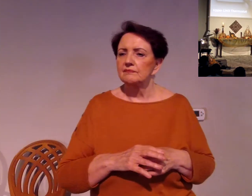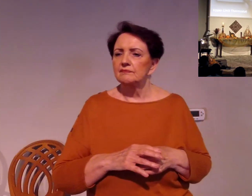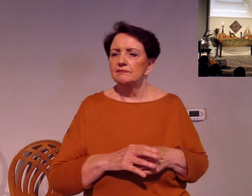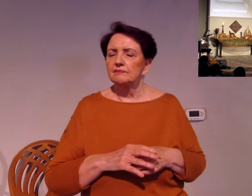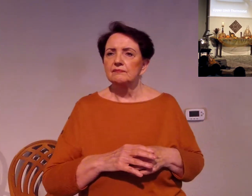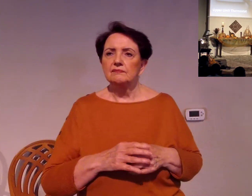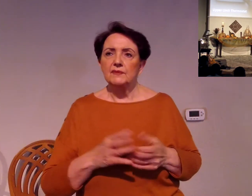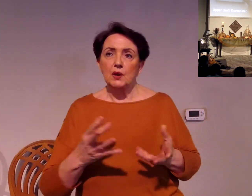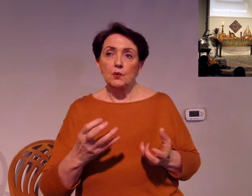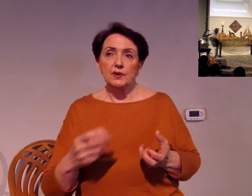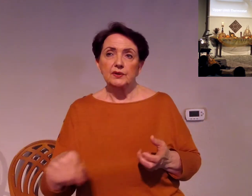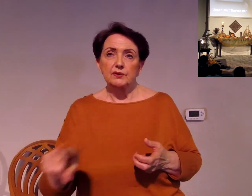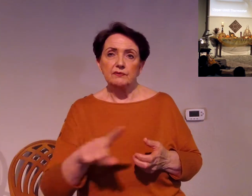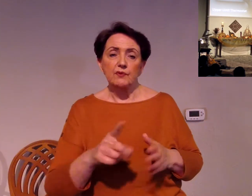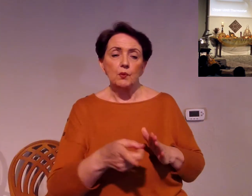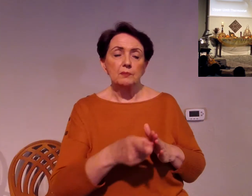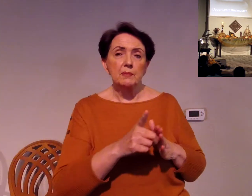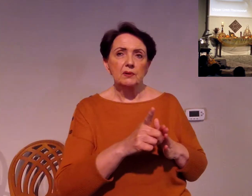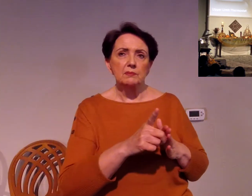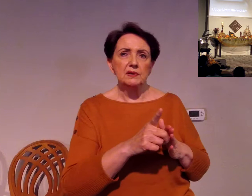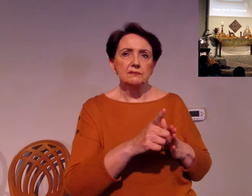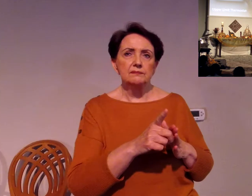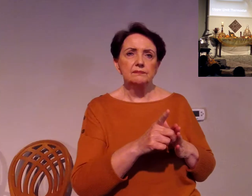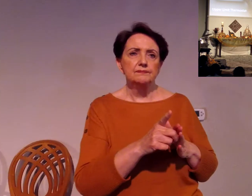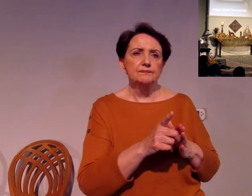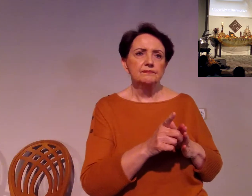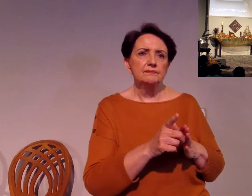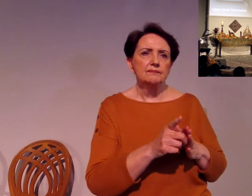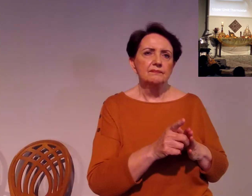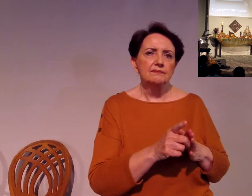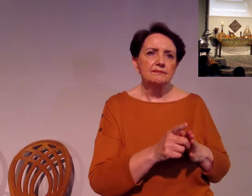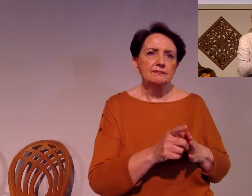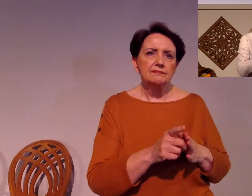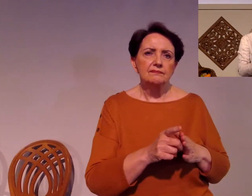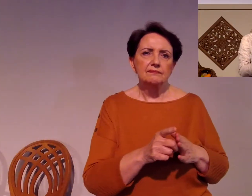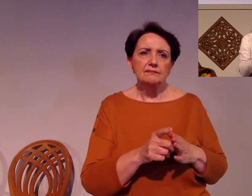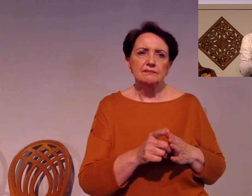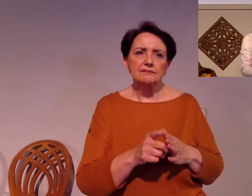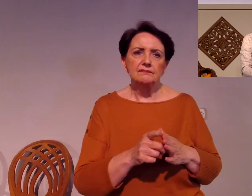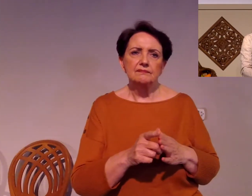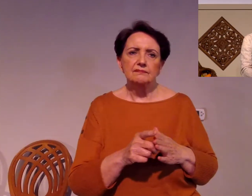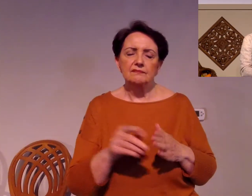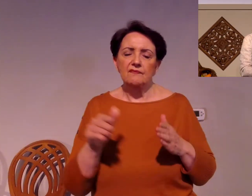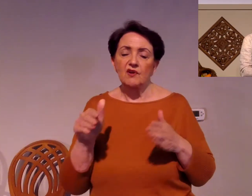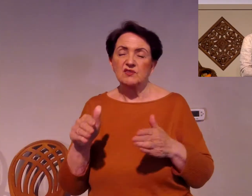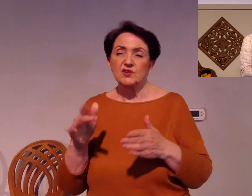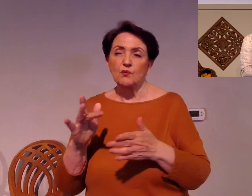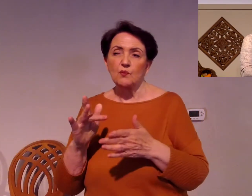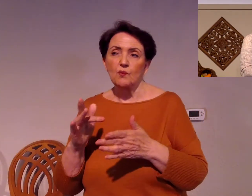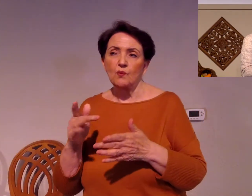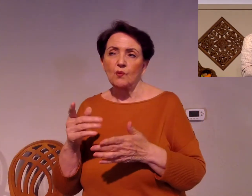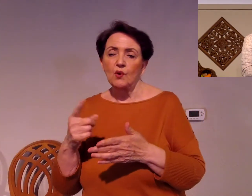And I want you for a moment to focus on what feels good